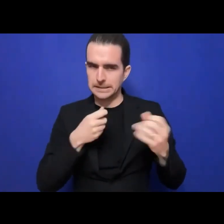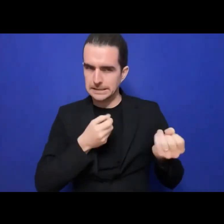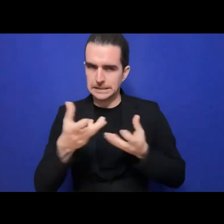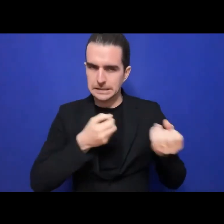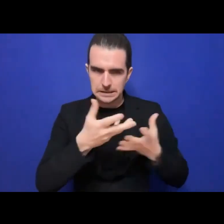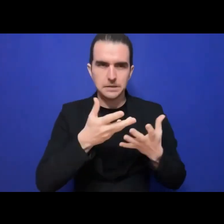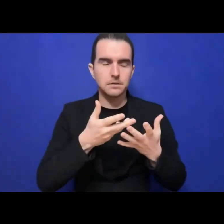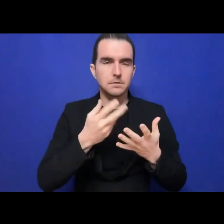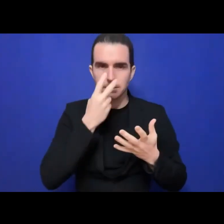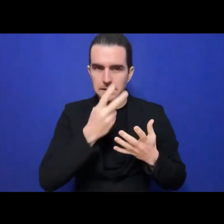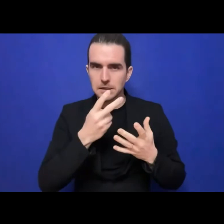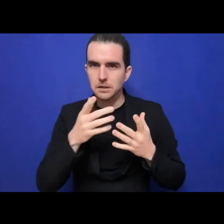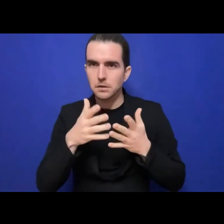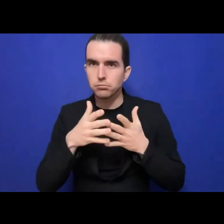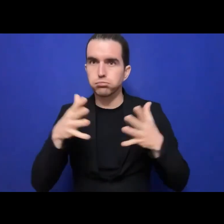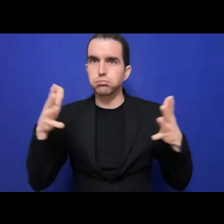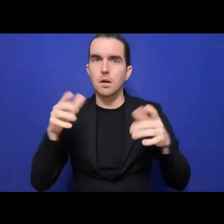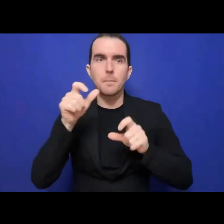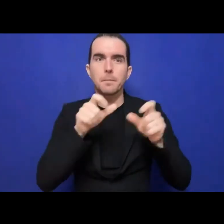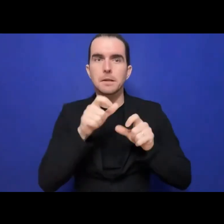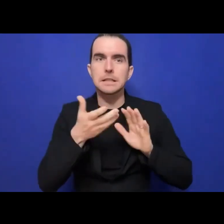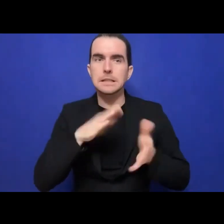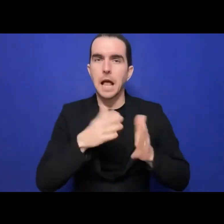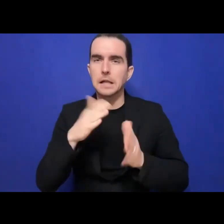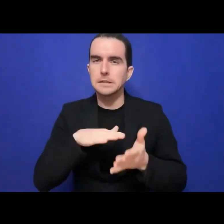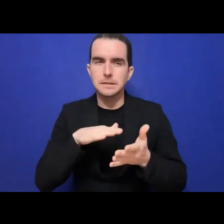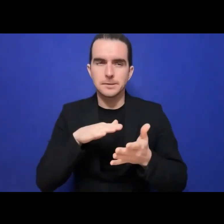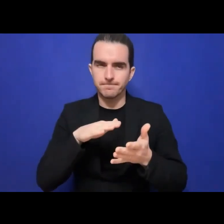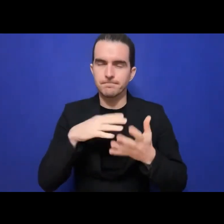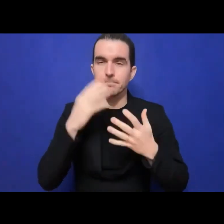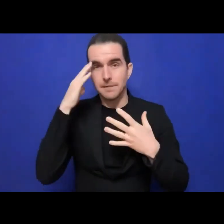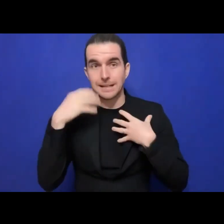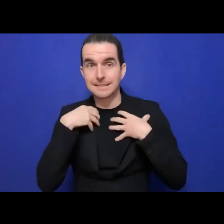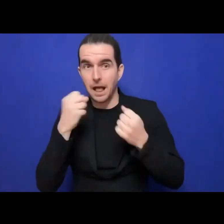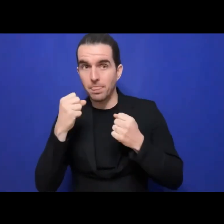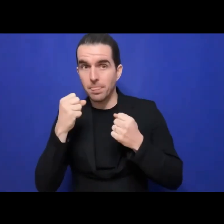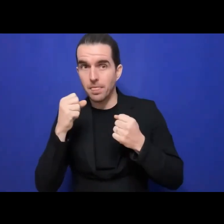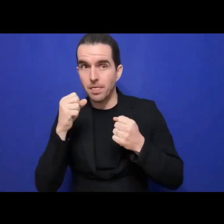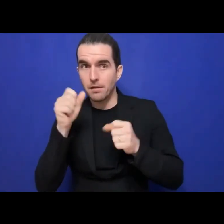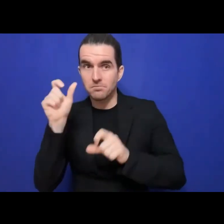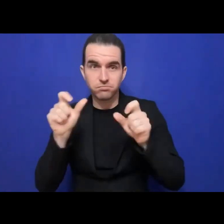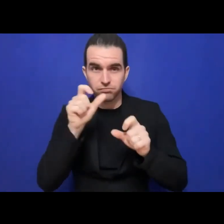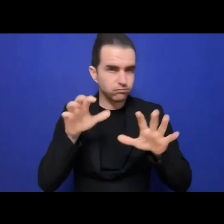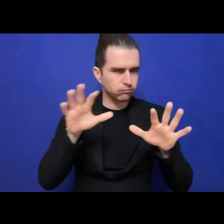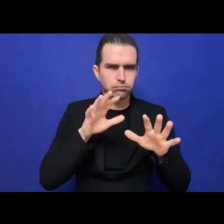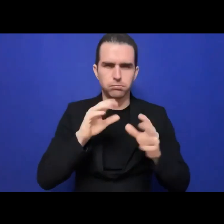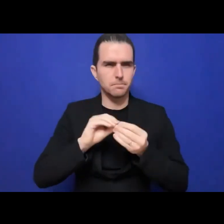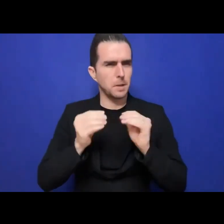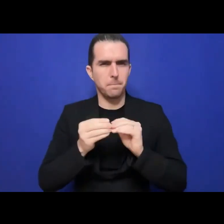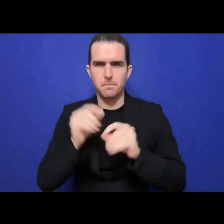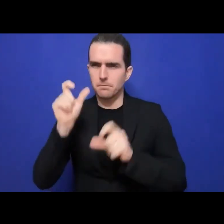here are talking about, how can we provide our healthcare workers with those mental health services that we currently aren't really doing? And I think